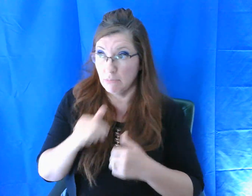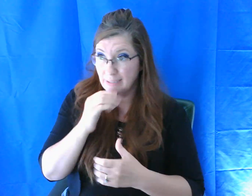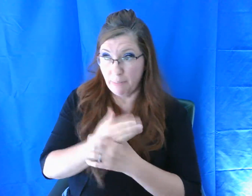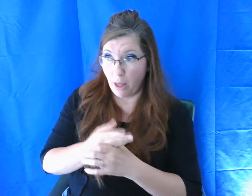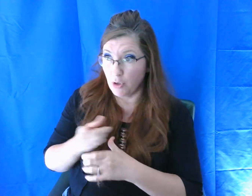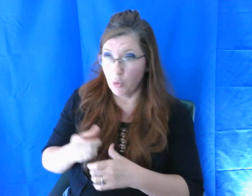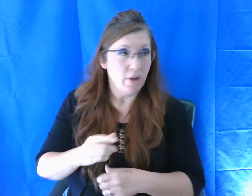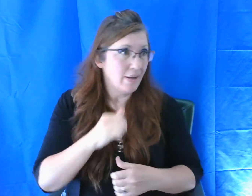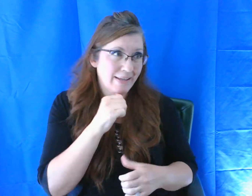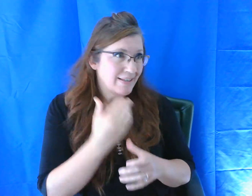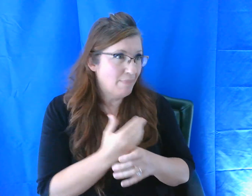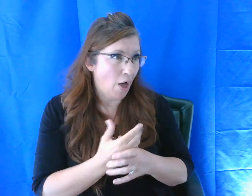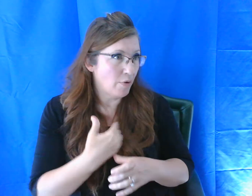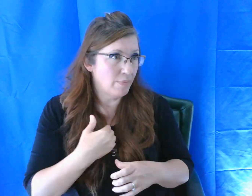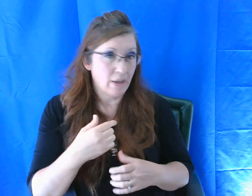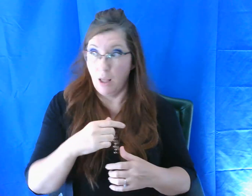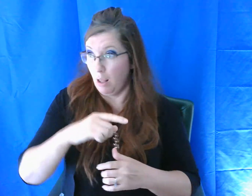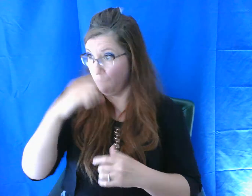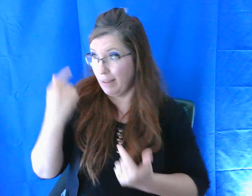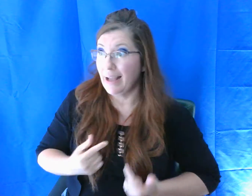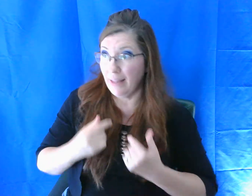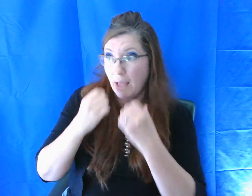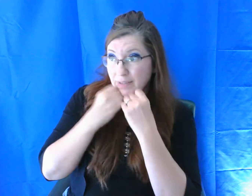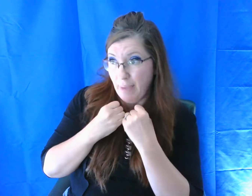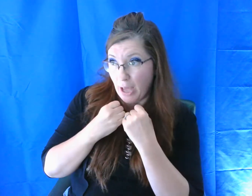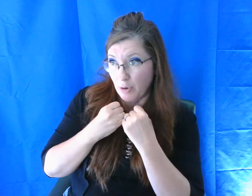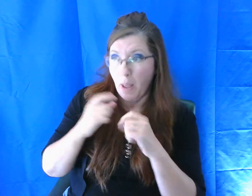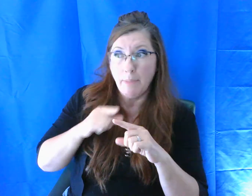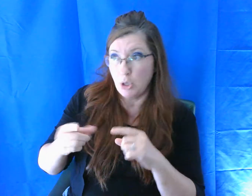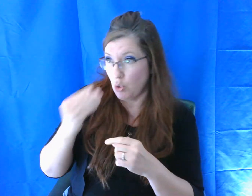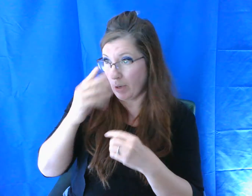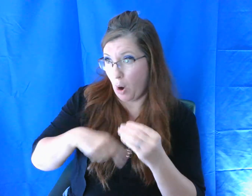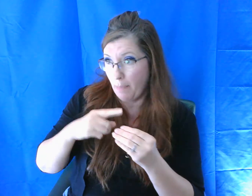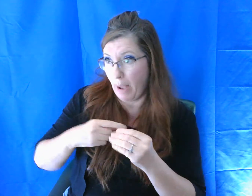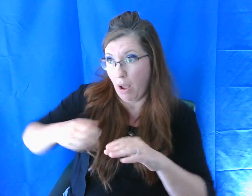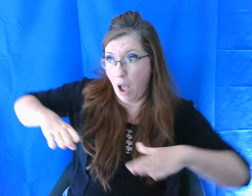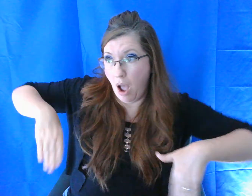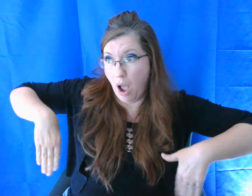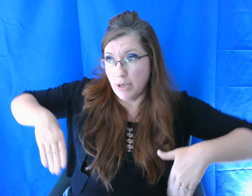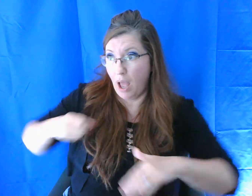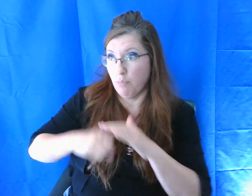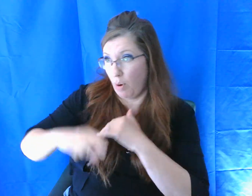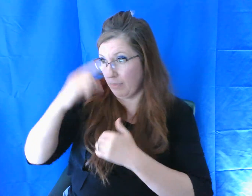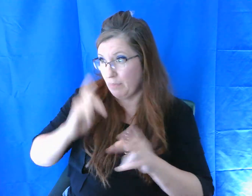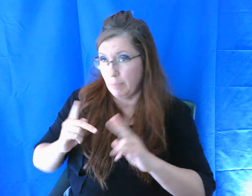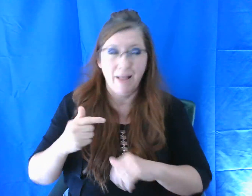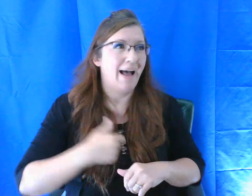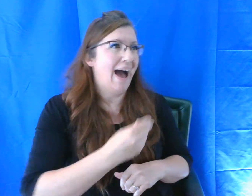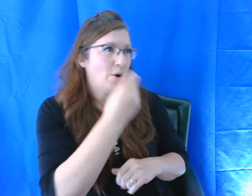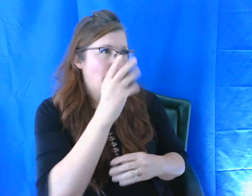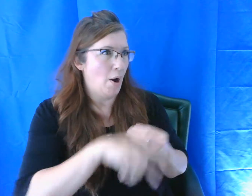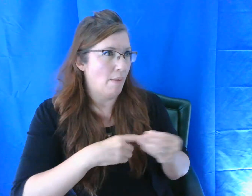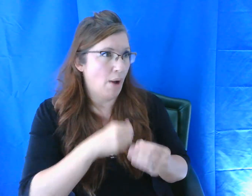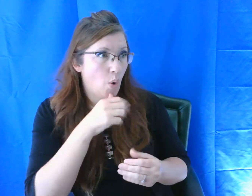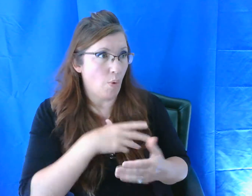not bother me. You chant Black Lives Matter. Yes, I do. But you don't care about unborn black people. But I don't care about women getting abortions because they have the right to